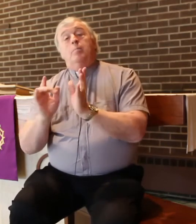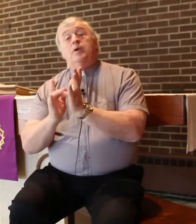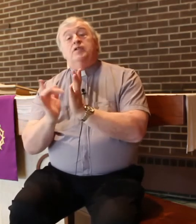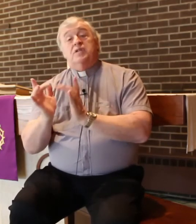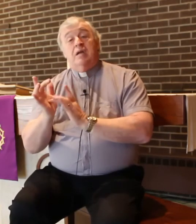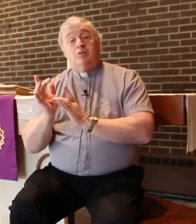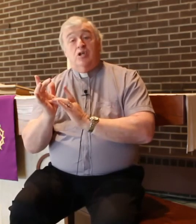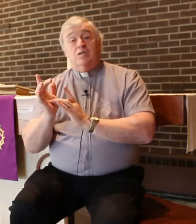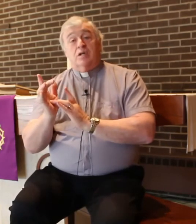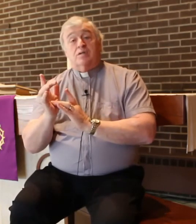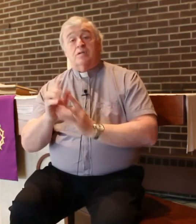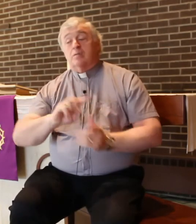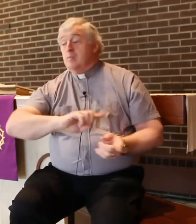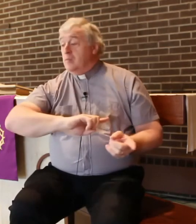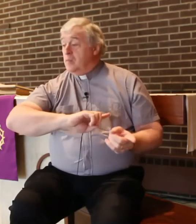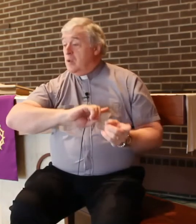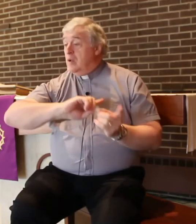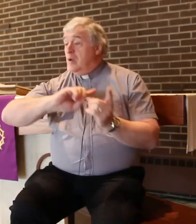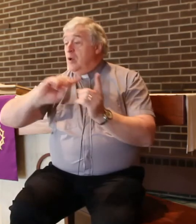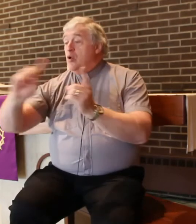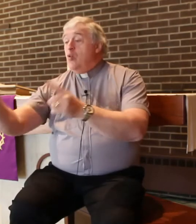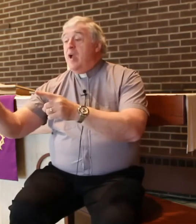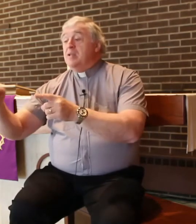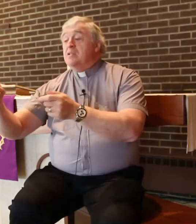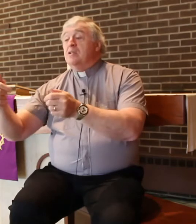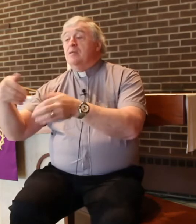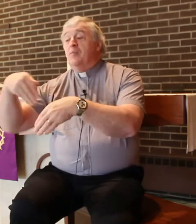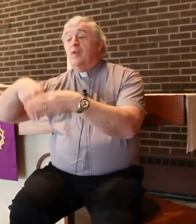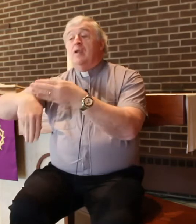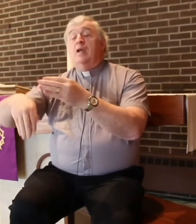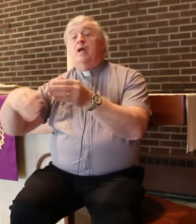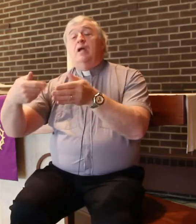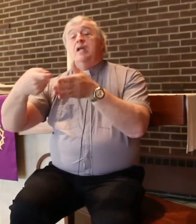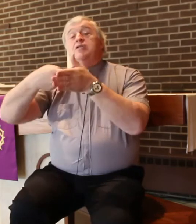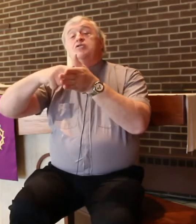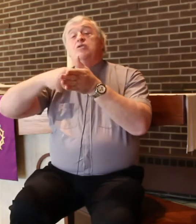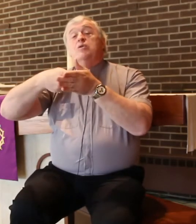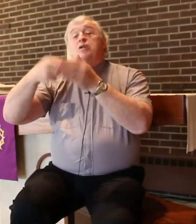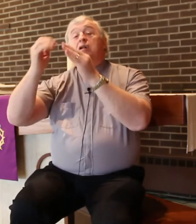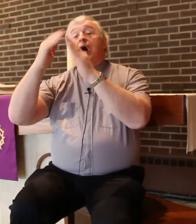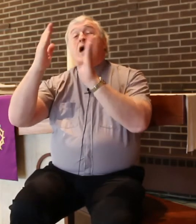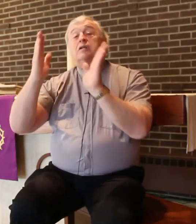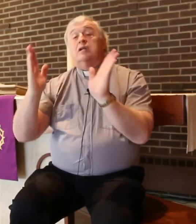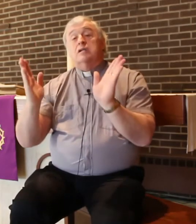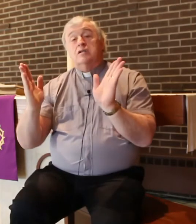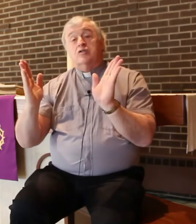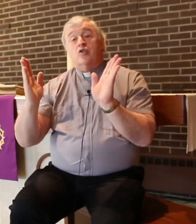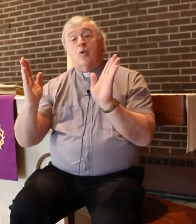But the same Jesus who went into the locked